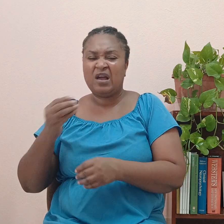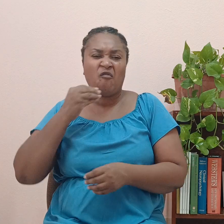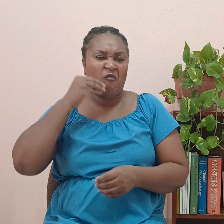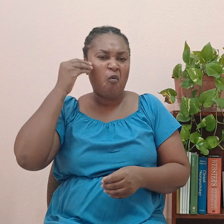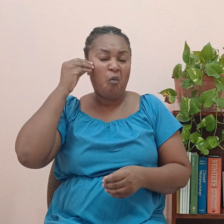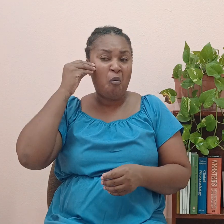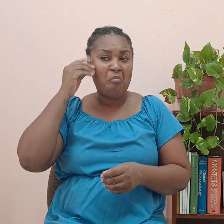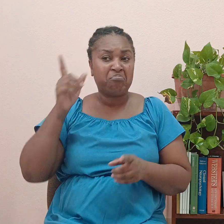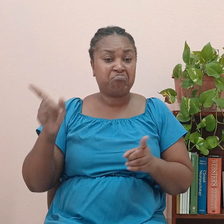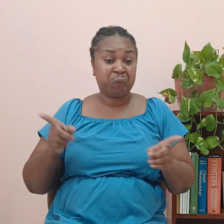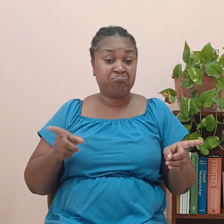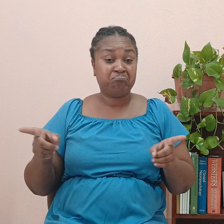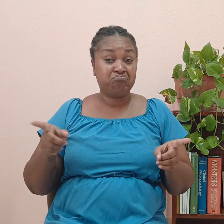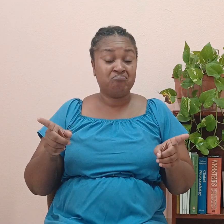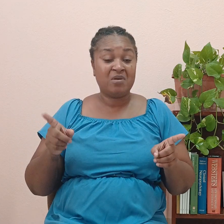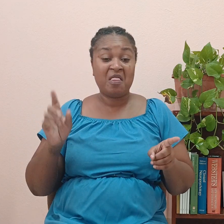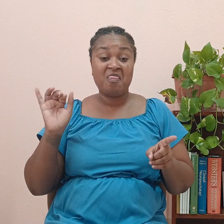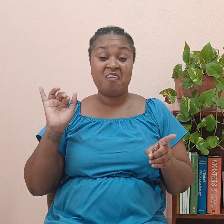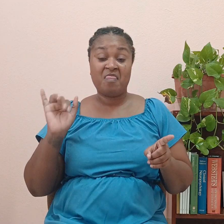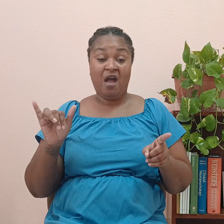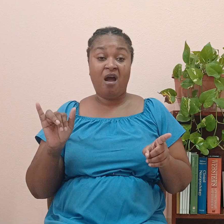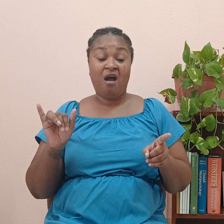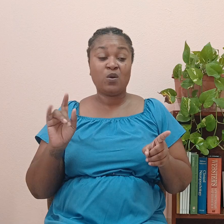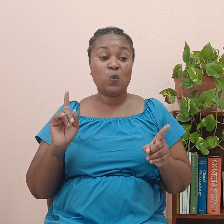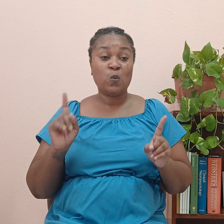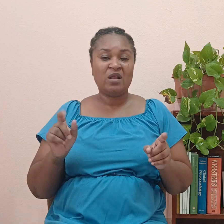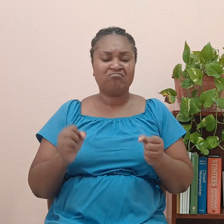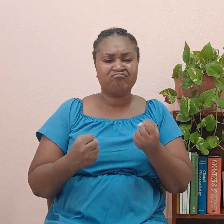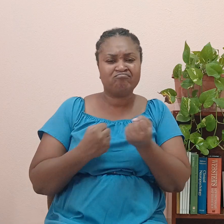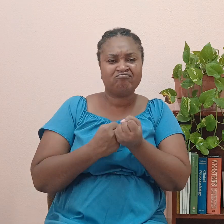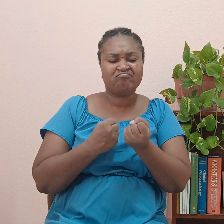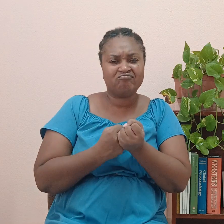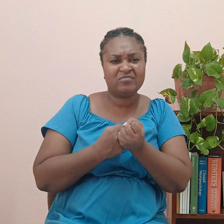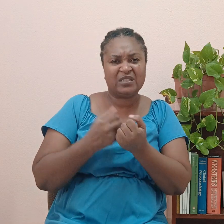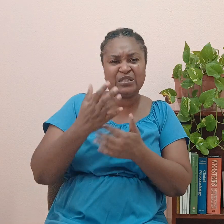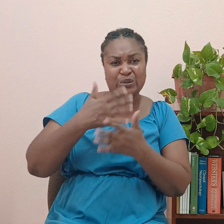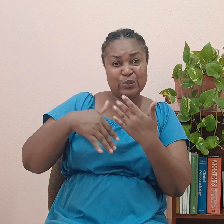will support the individual's social wellness goals.